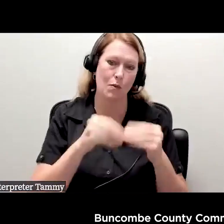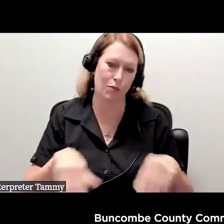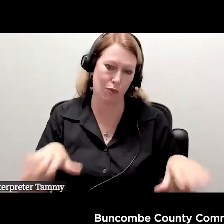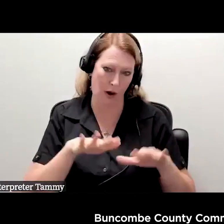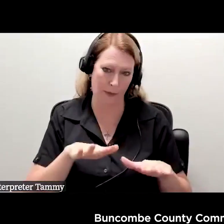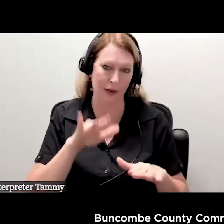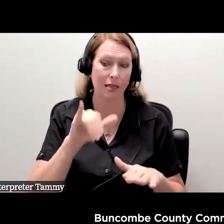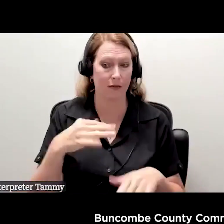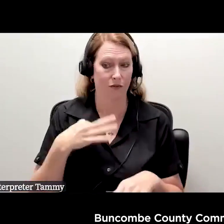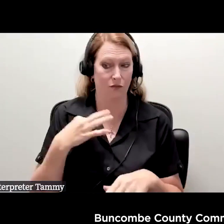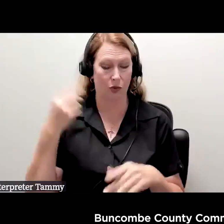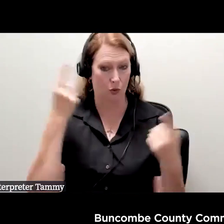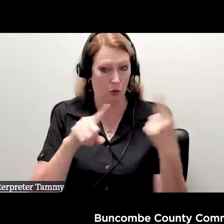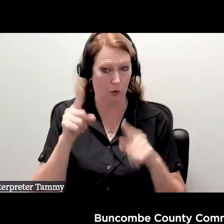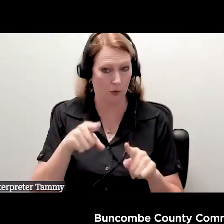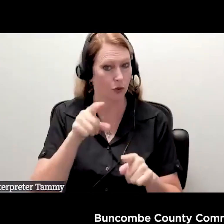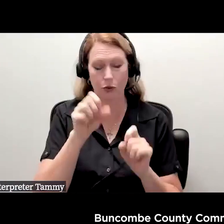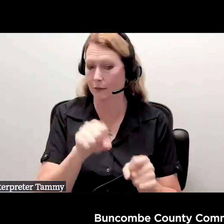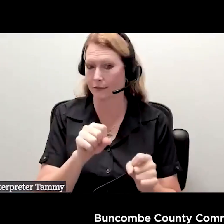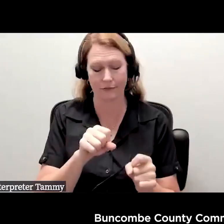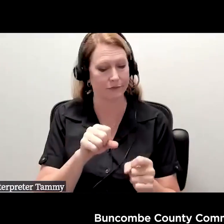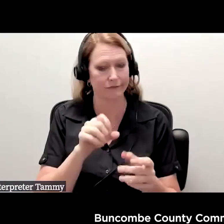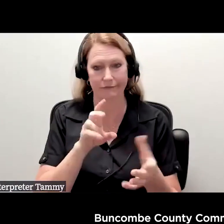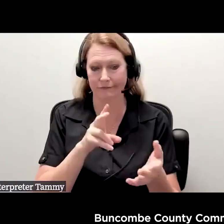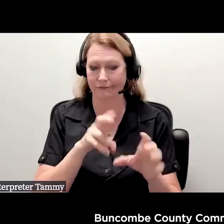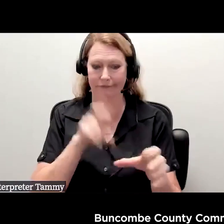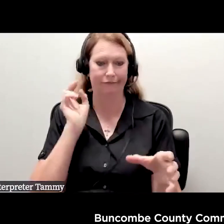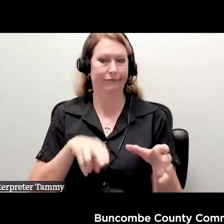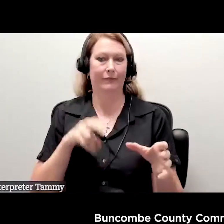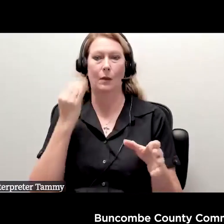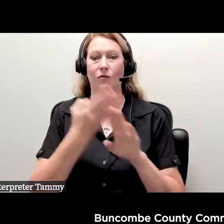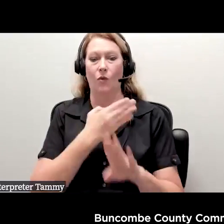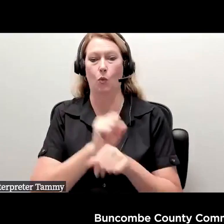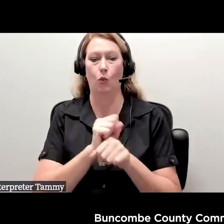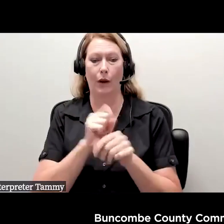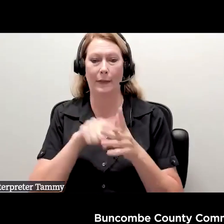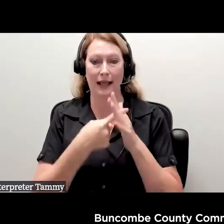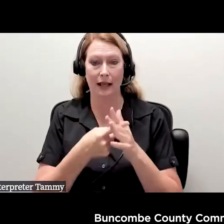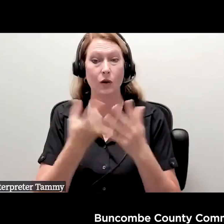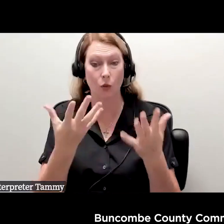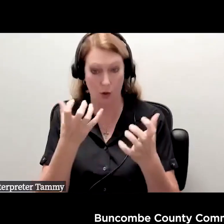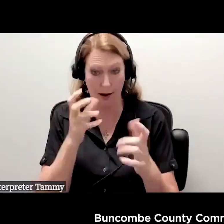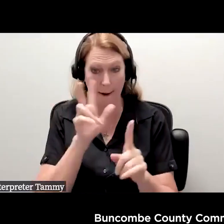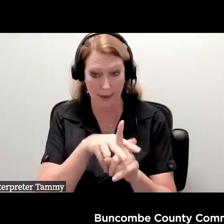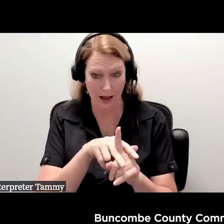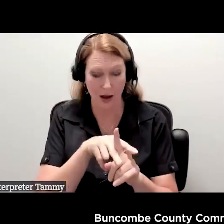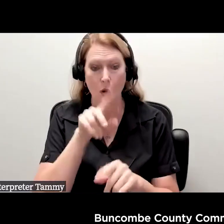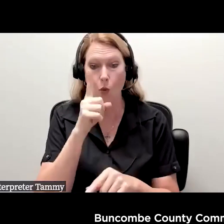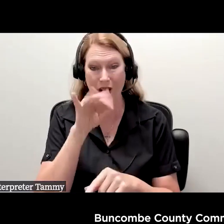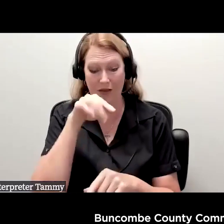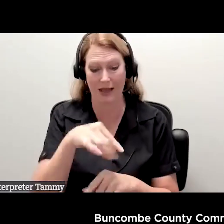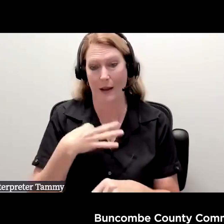voluntary agreement and you can opt out anytime before work begins. If you would like to apply, visit one of these